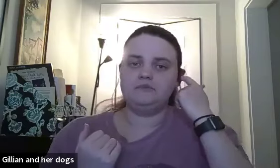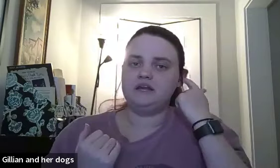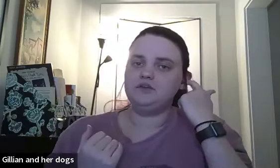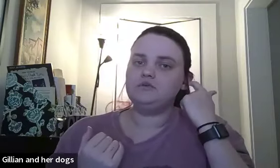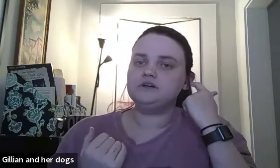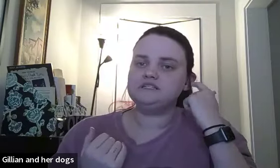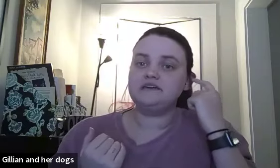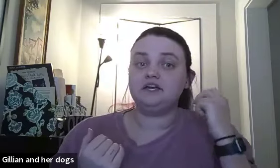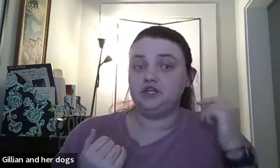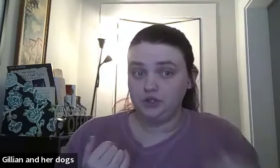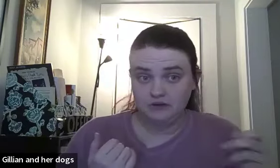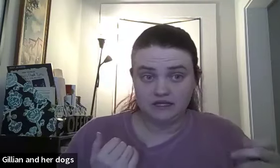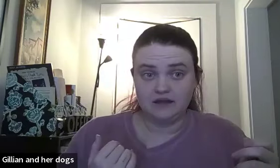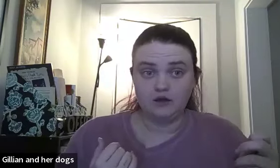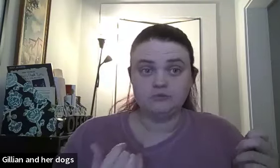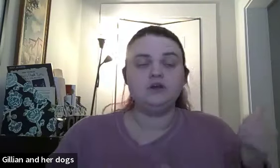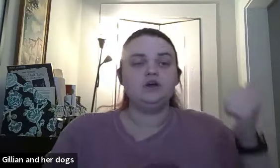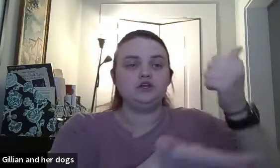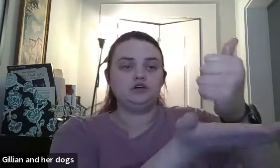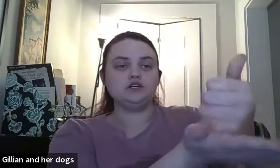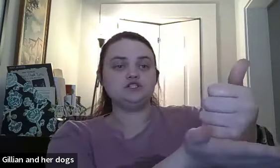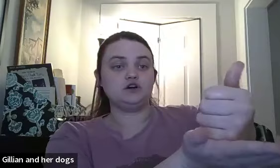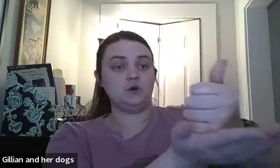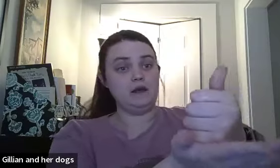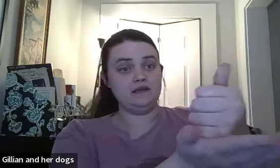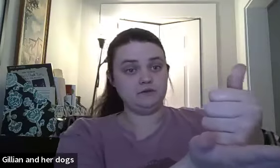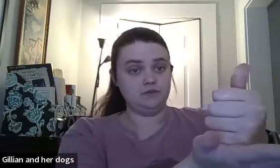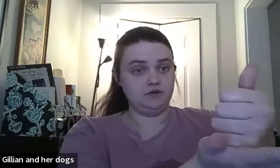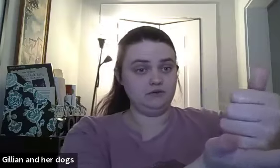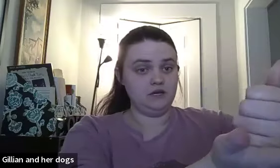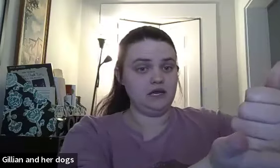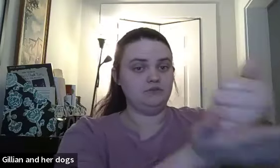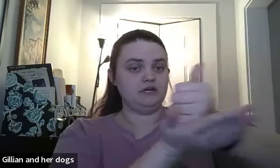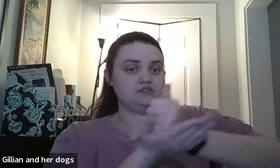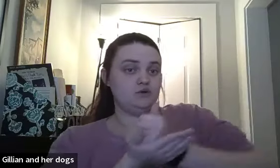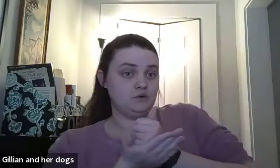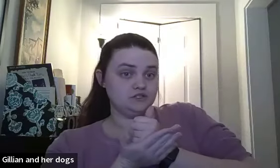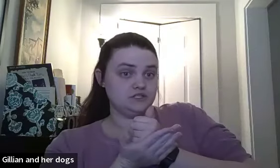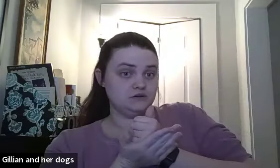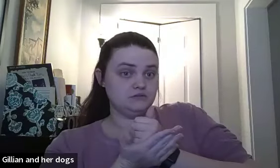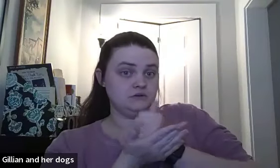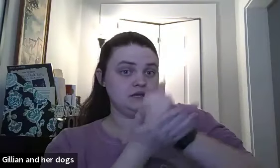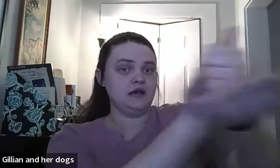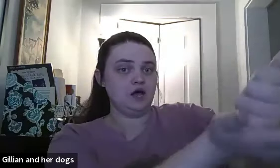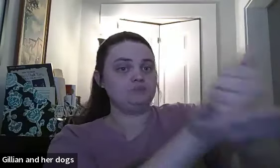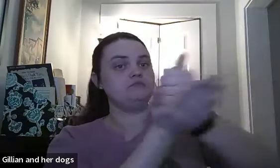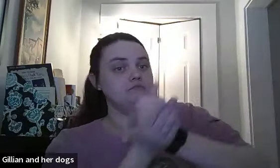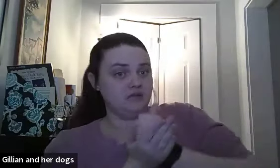But if you were to say like you needed help, you're going to start away from you and bring it towards you. Help